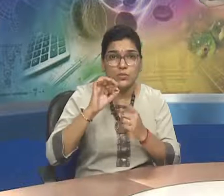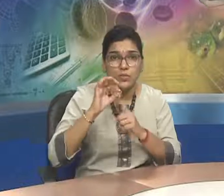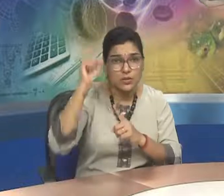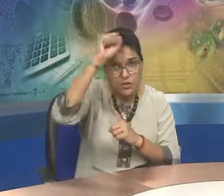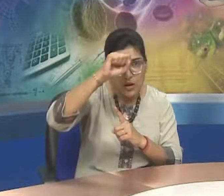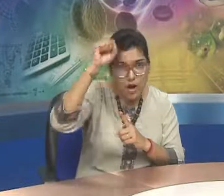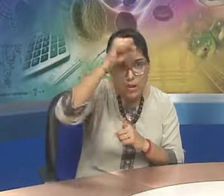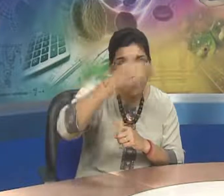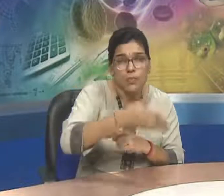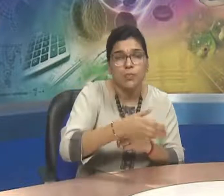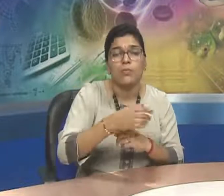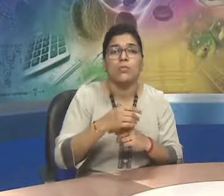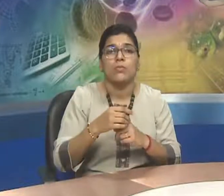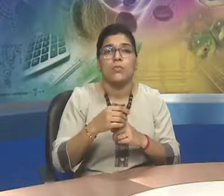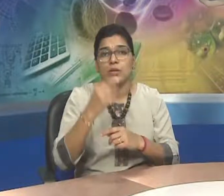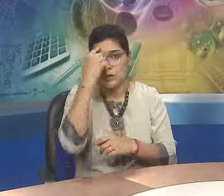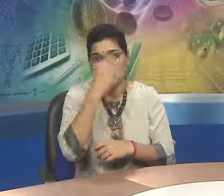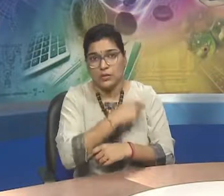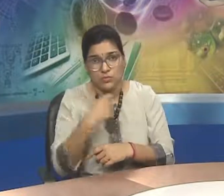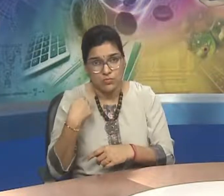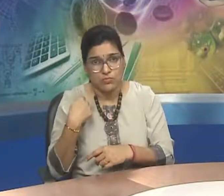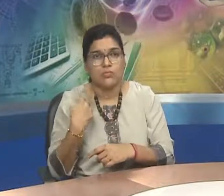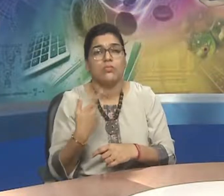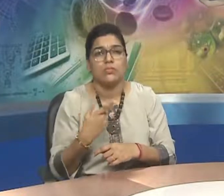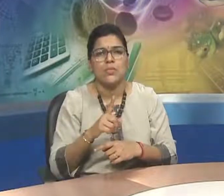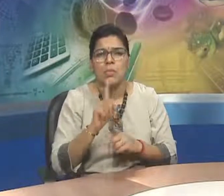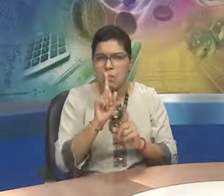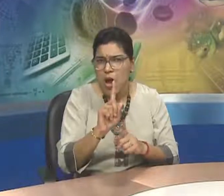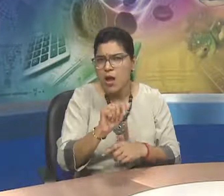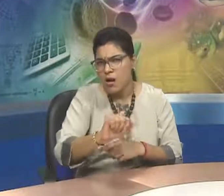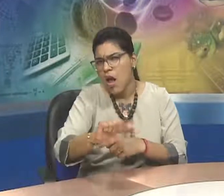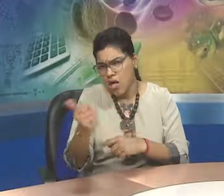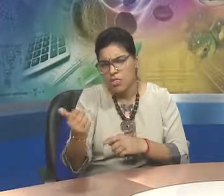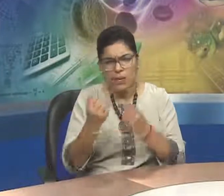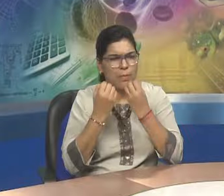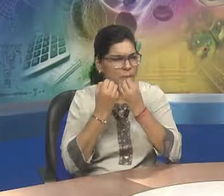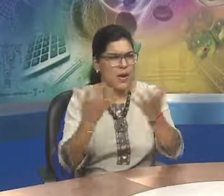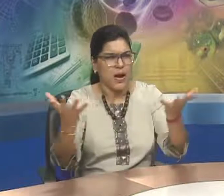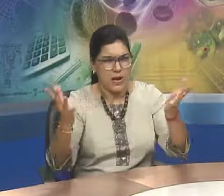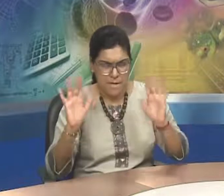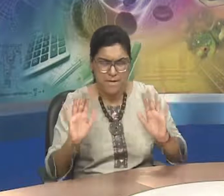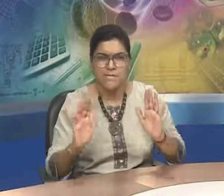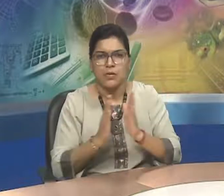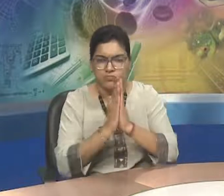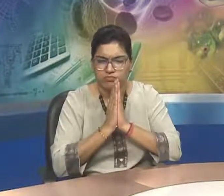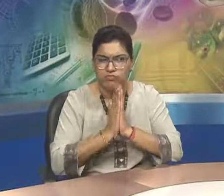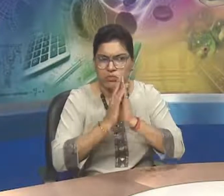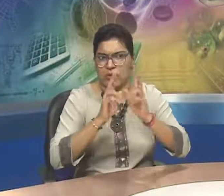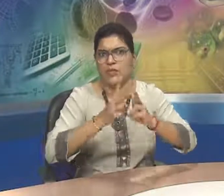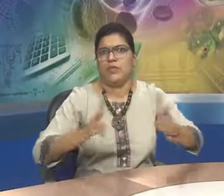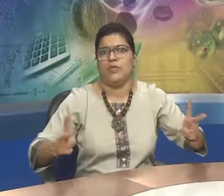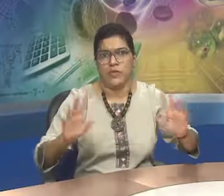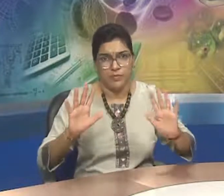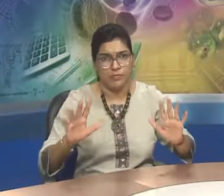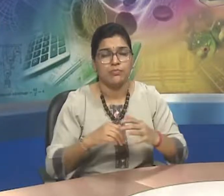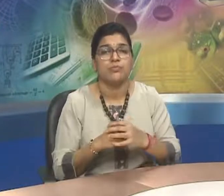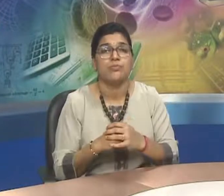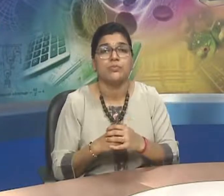are Hindus, there are Muslims, there are Sikhs, there are Christians and many